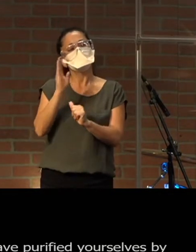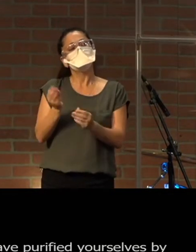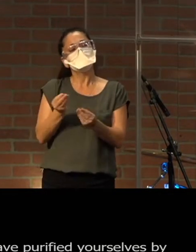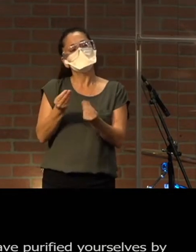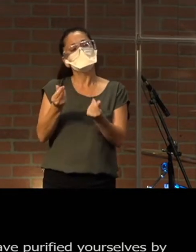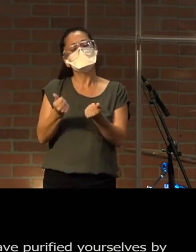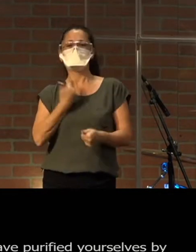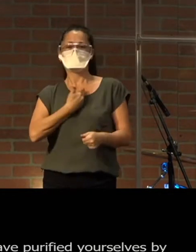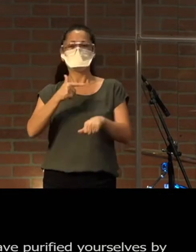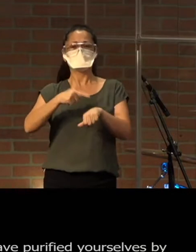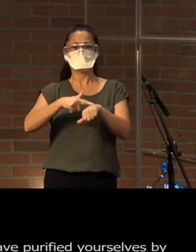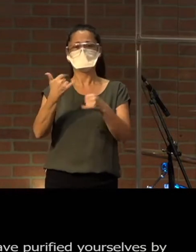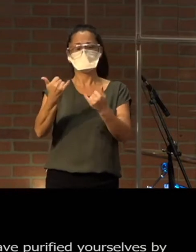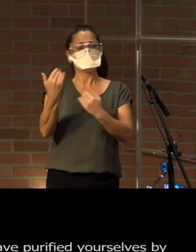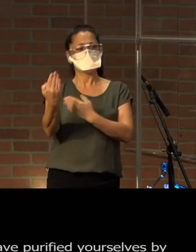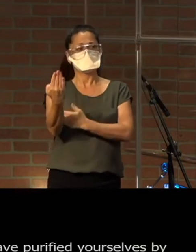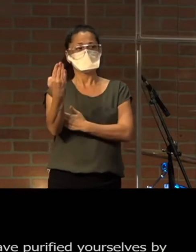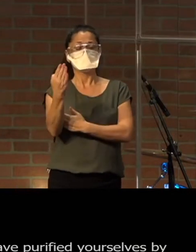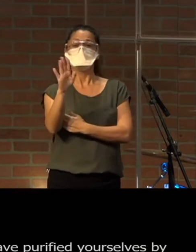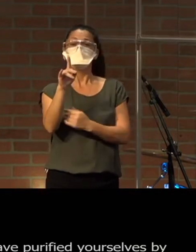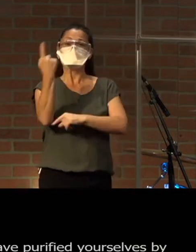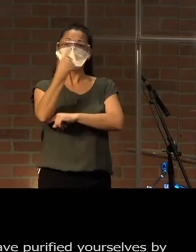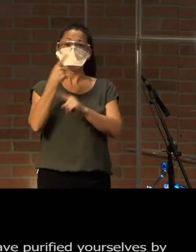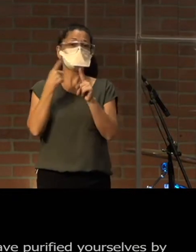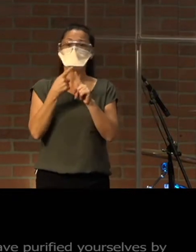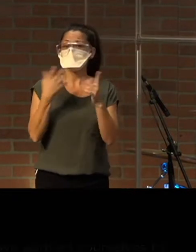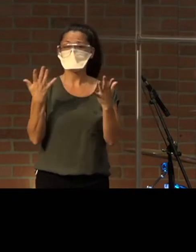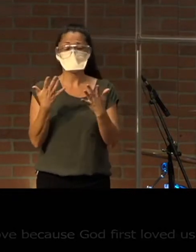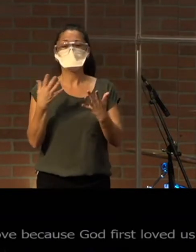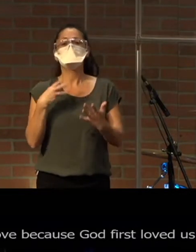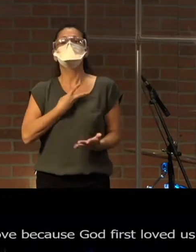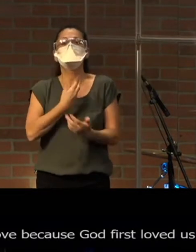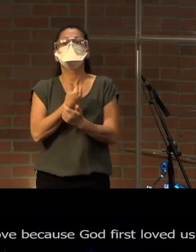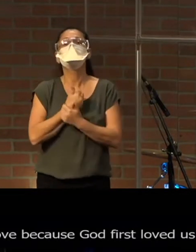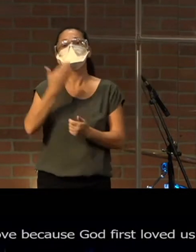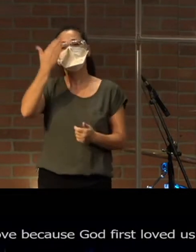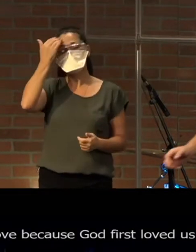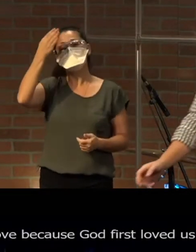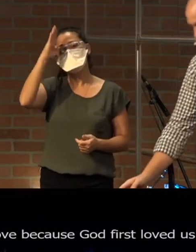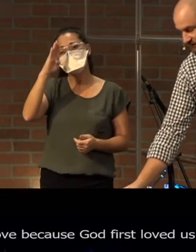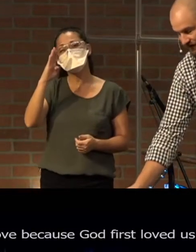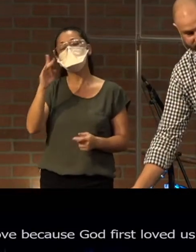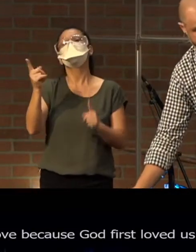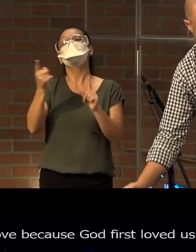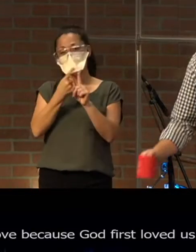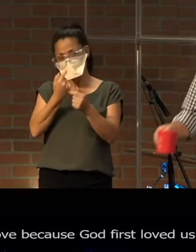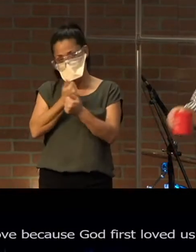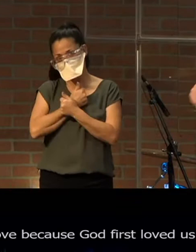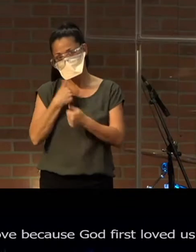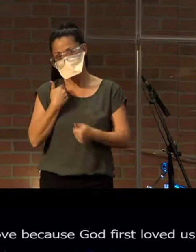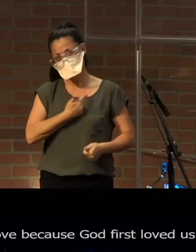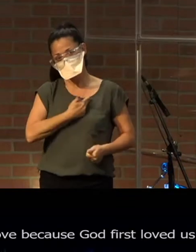time this morning. So today's point is that we love because God first loved us.